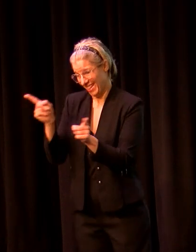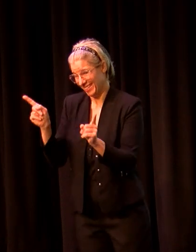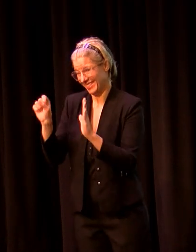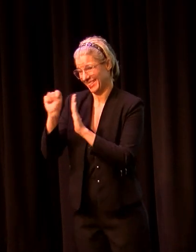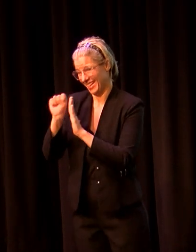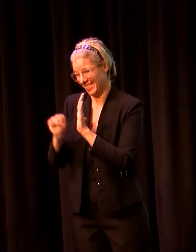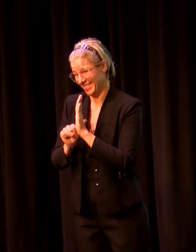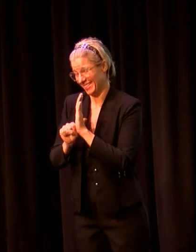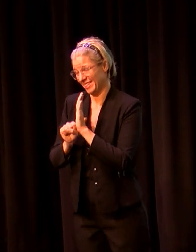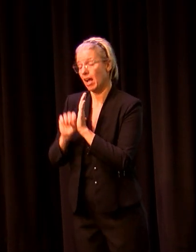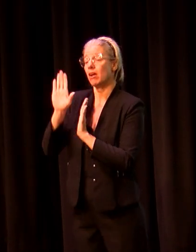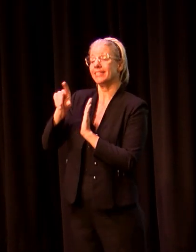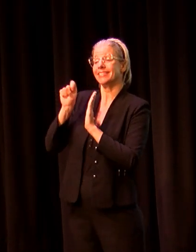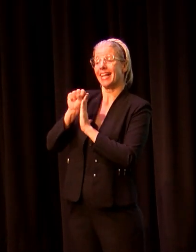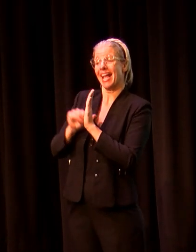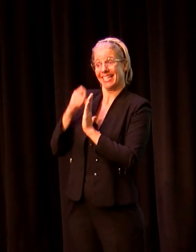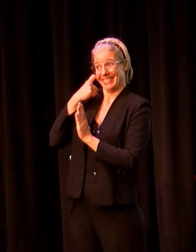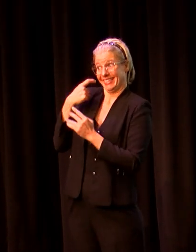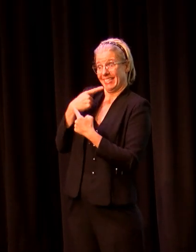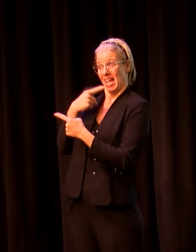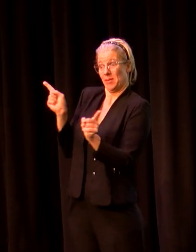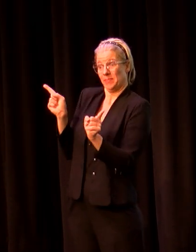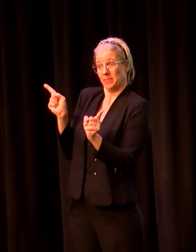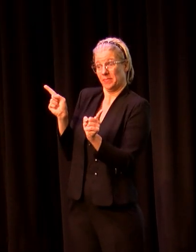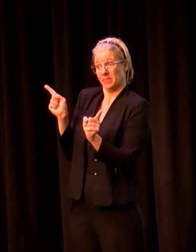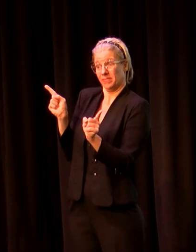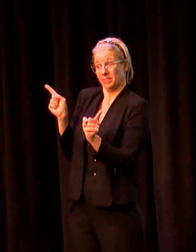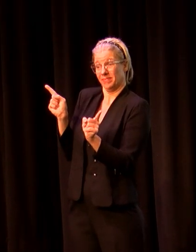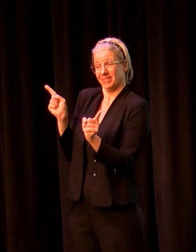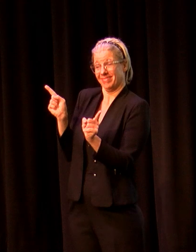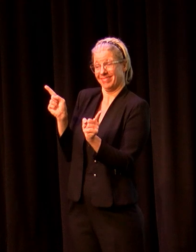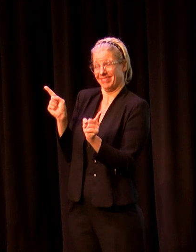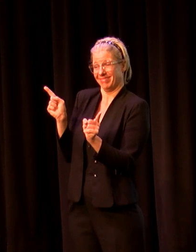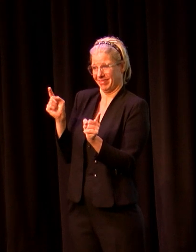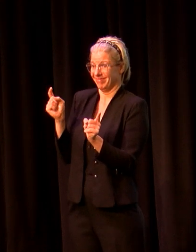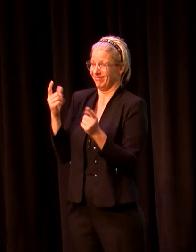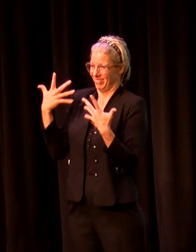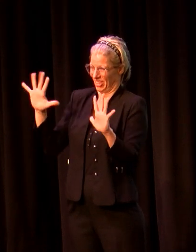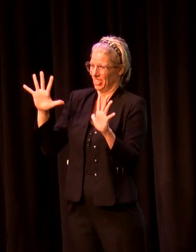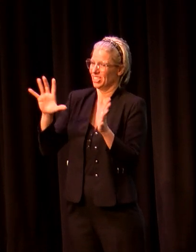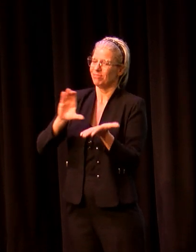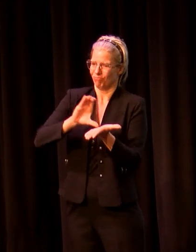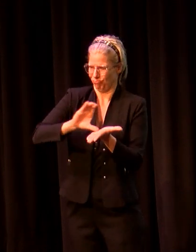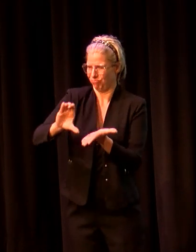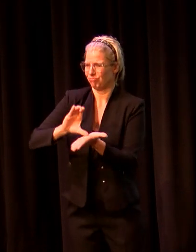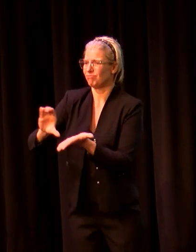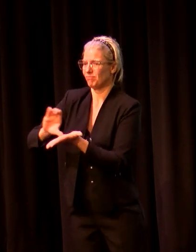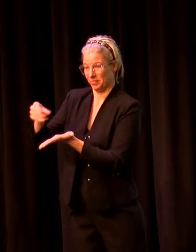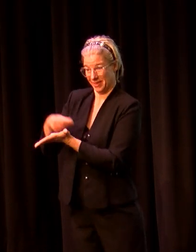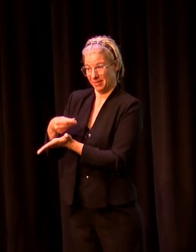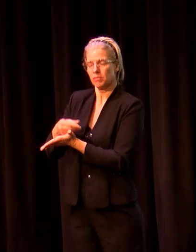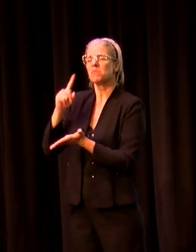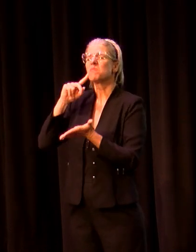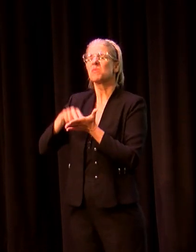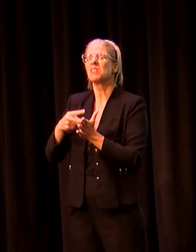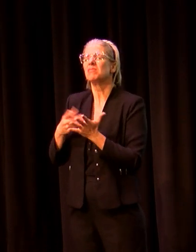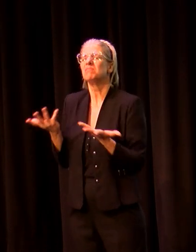announced the latest round of grants. The state, for this purpose, has $5.1